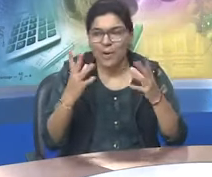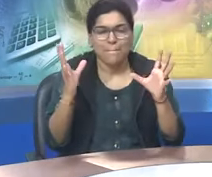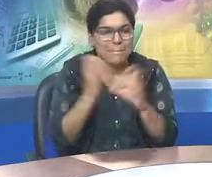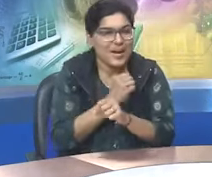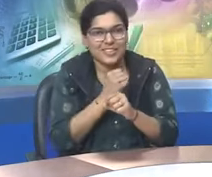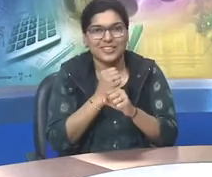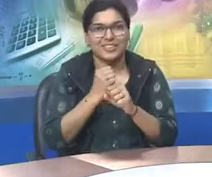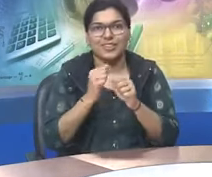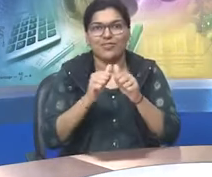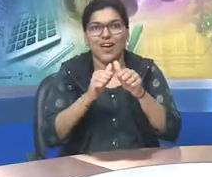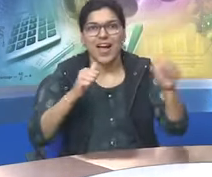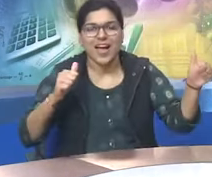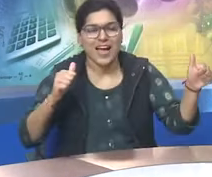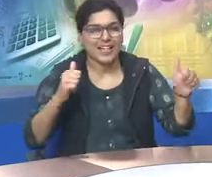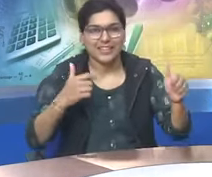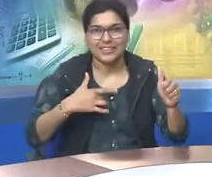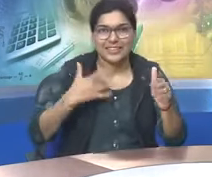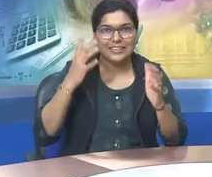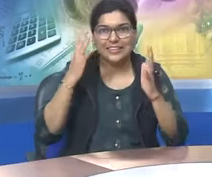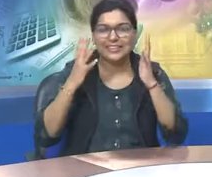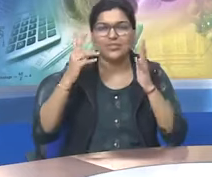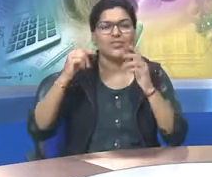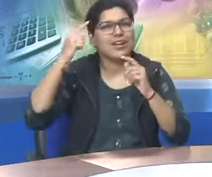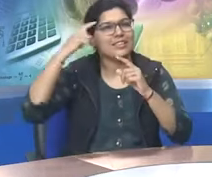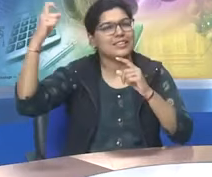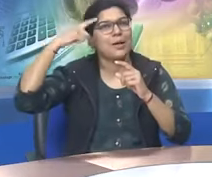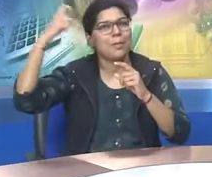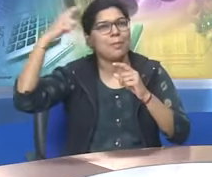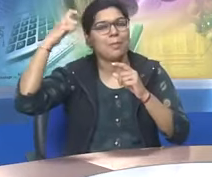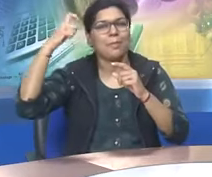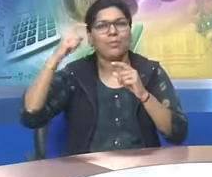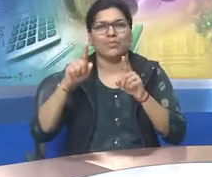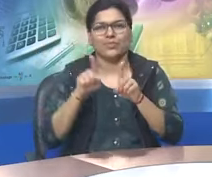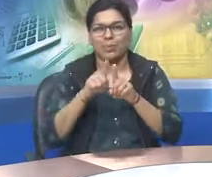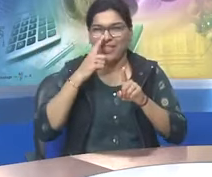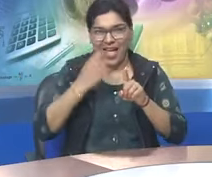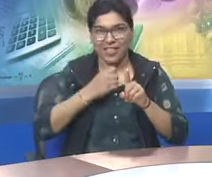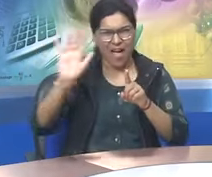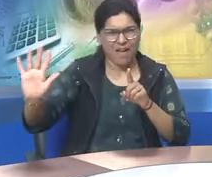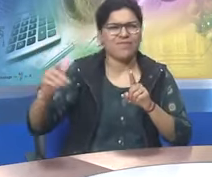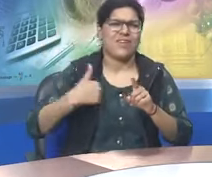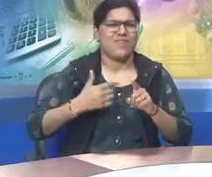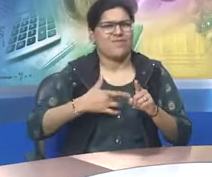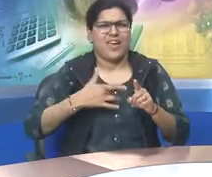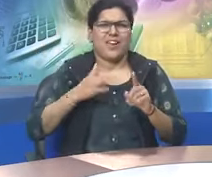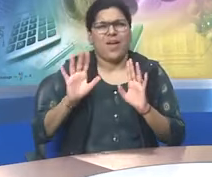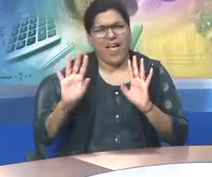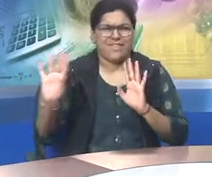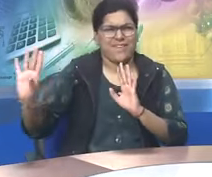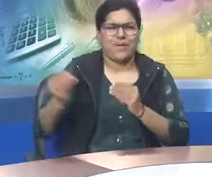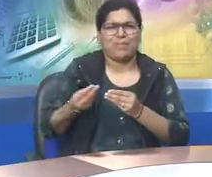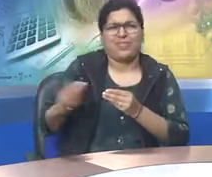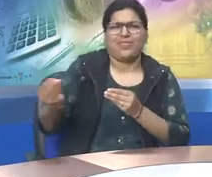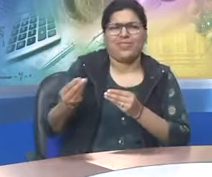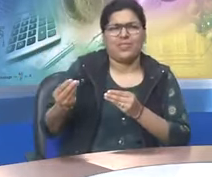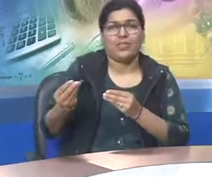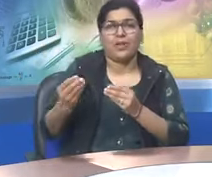up in. And she misses her grandmother a lot. She used to dream about her